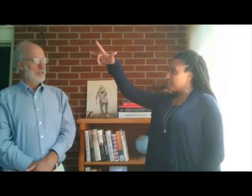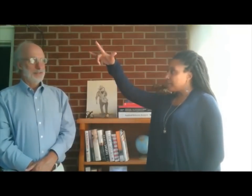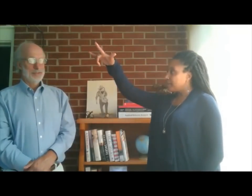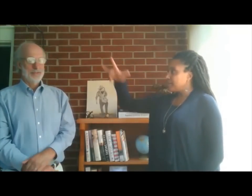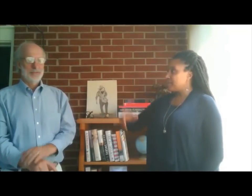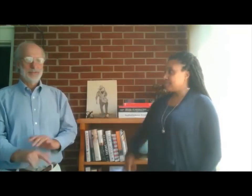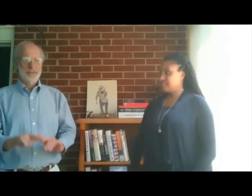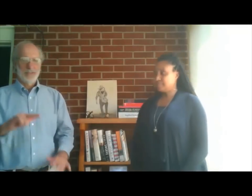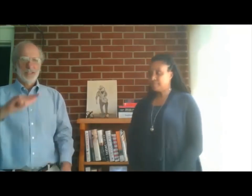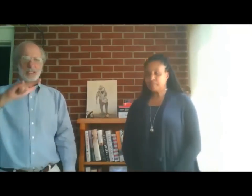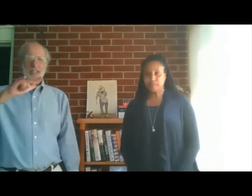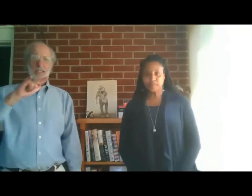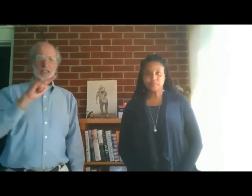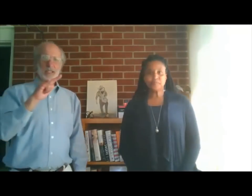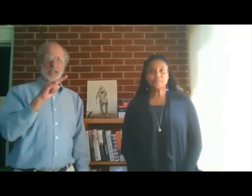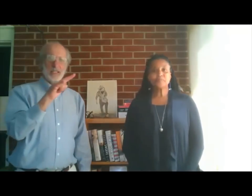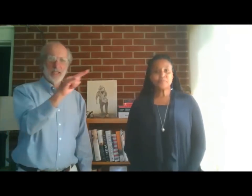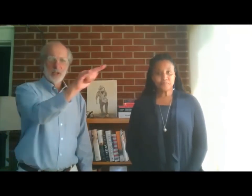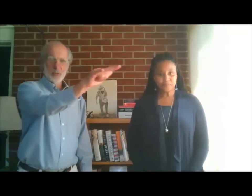Airplane.